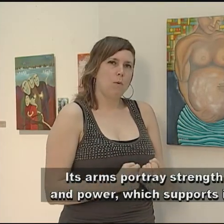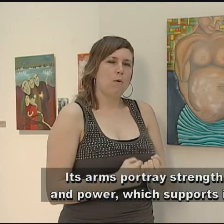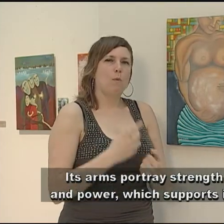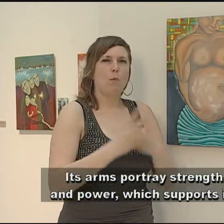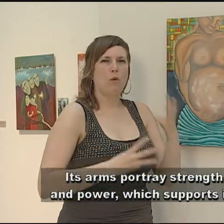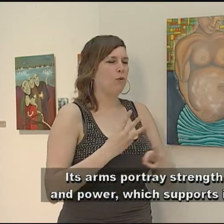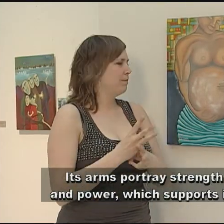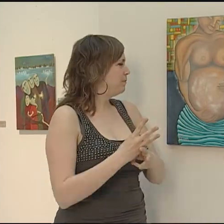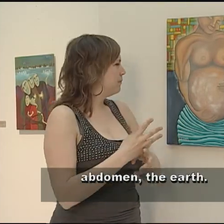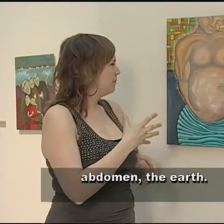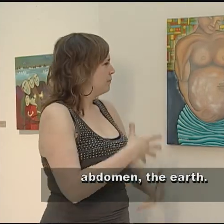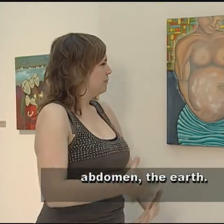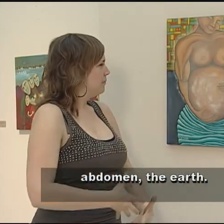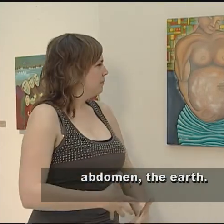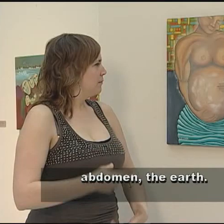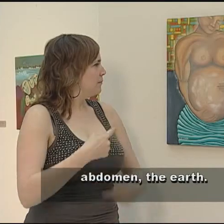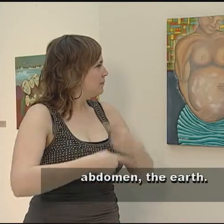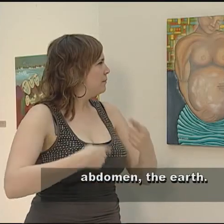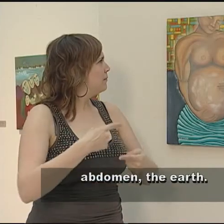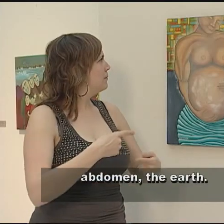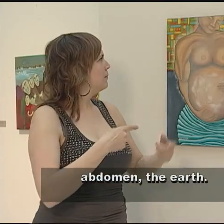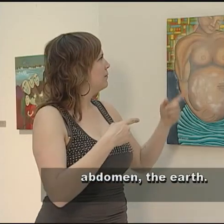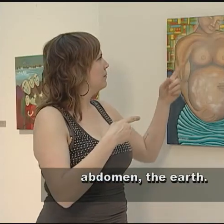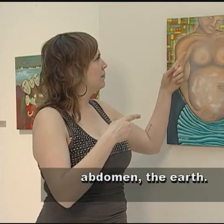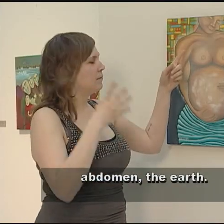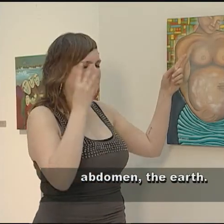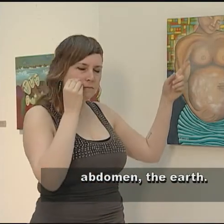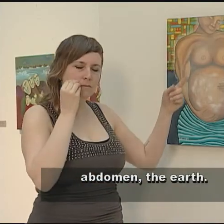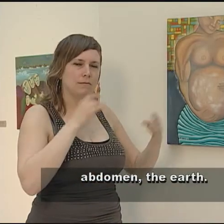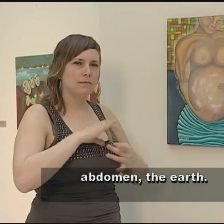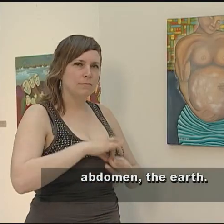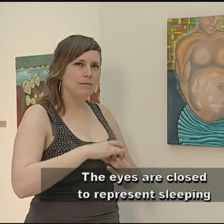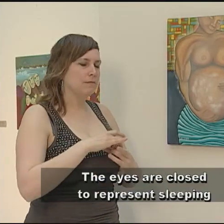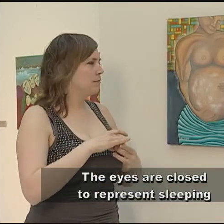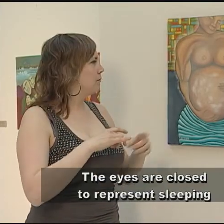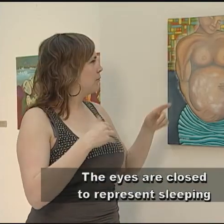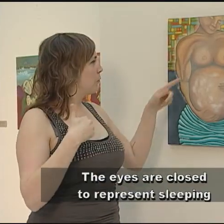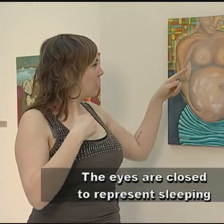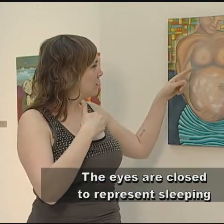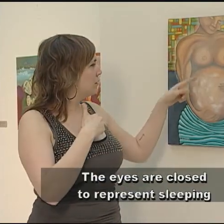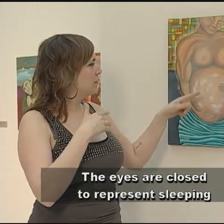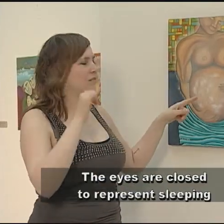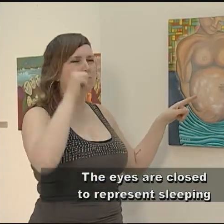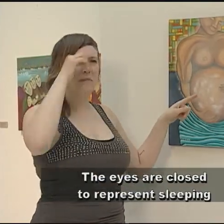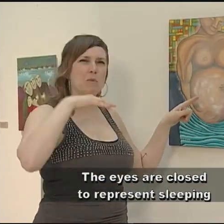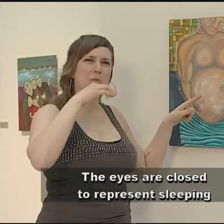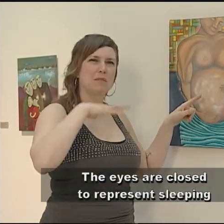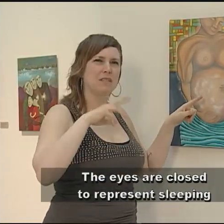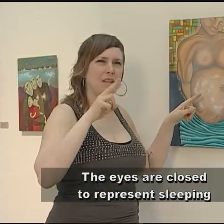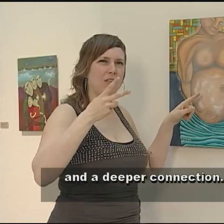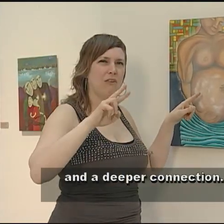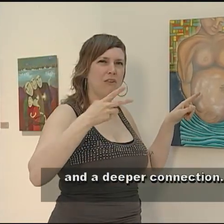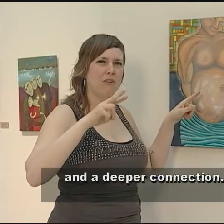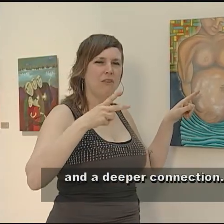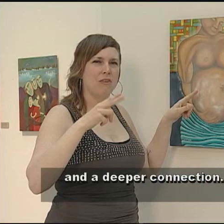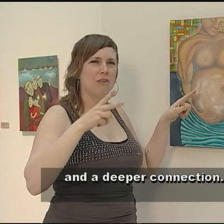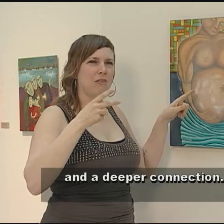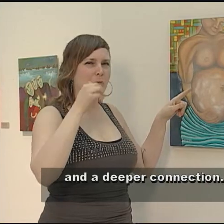power, which supports its abdomen, the earth. The eyes are closed to represent sleeping and a deeper